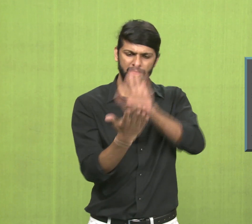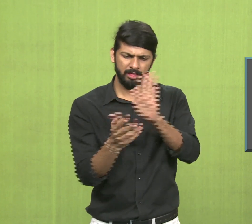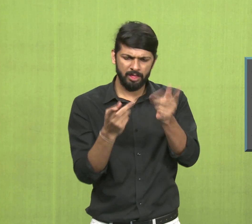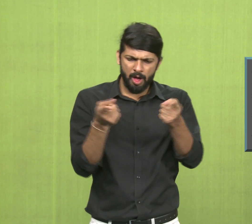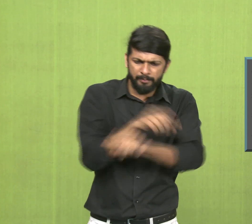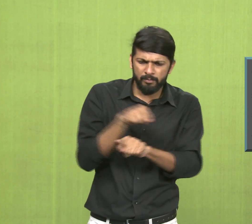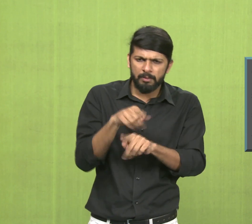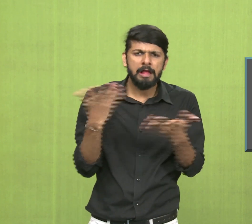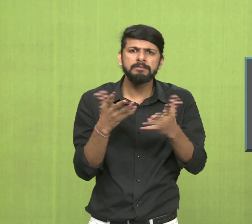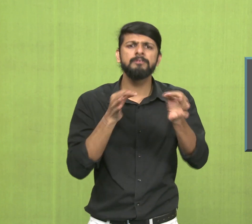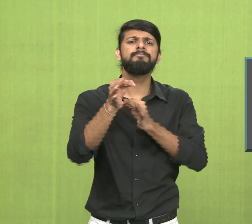reverse?